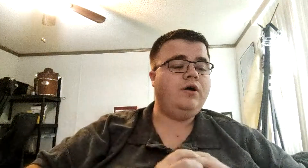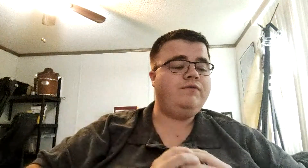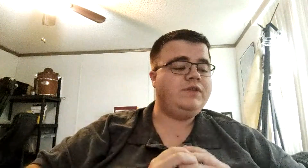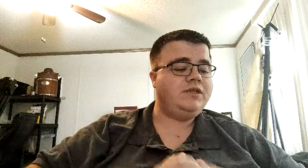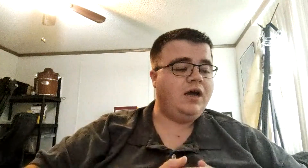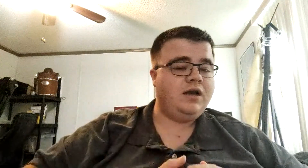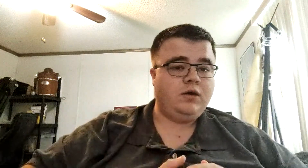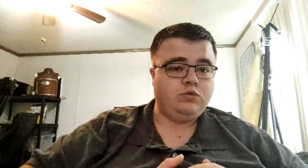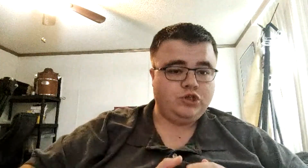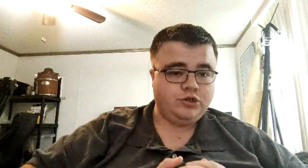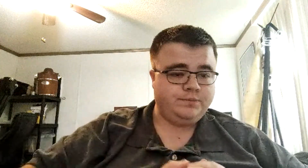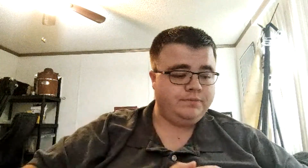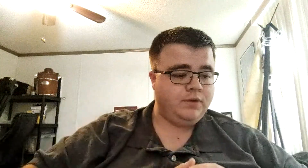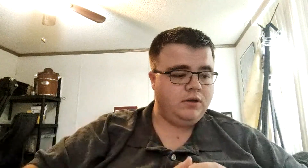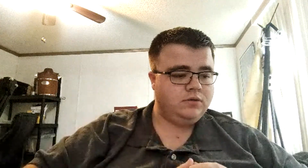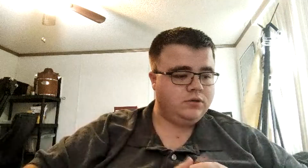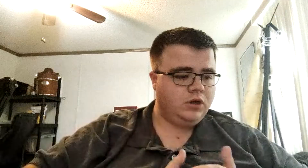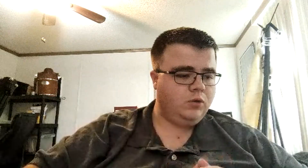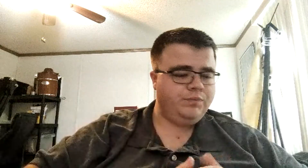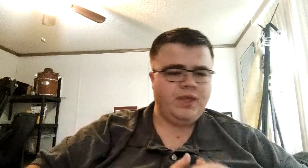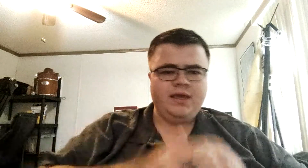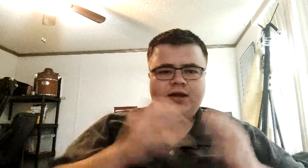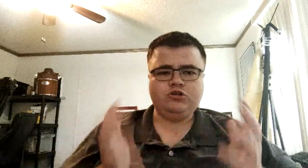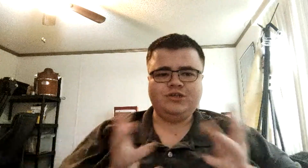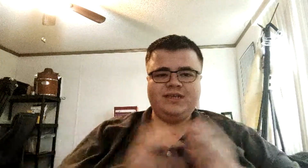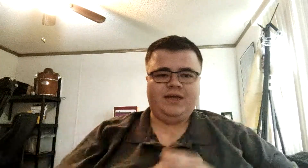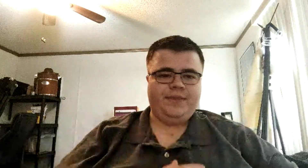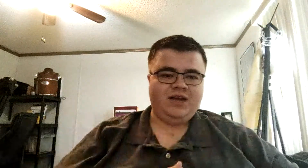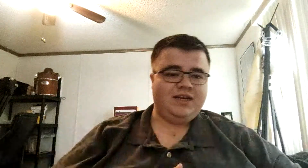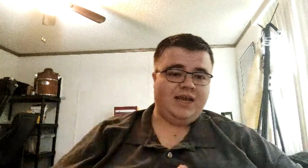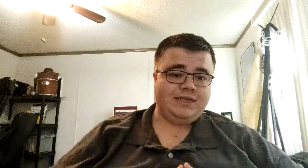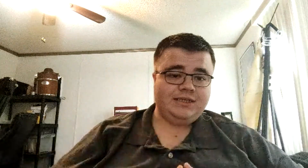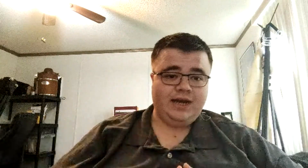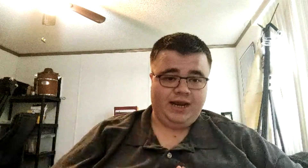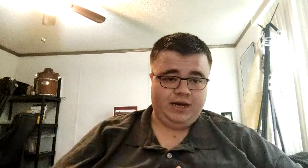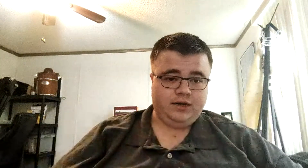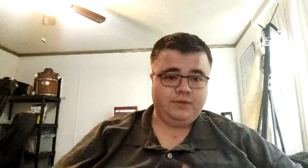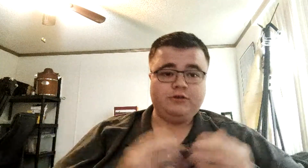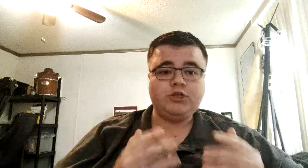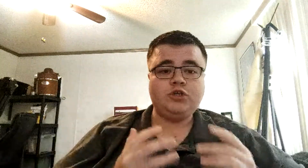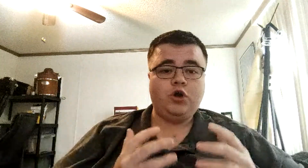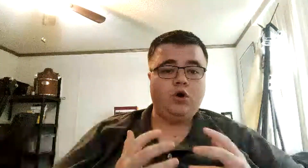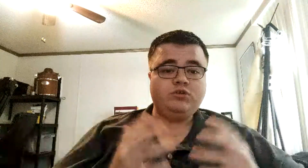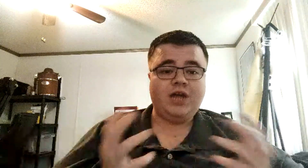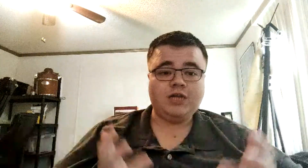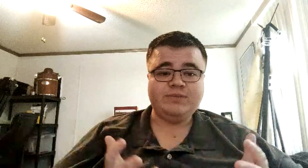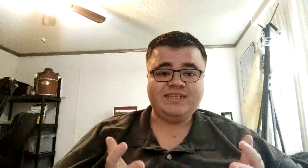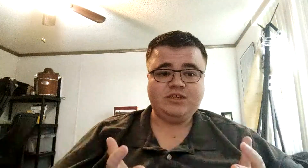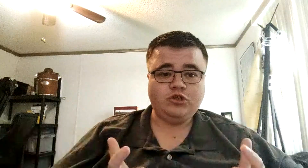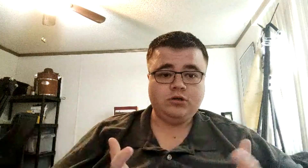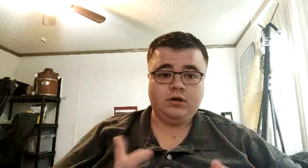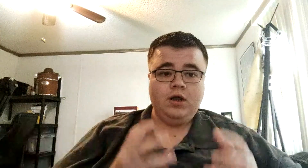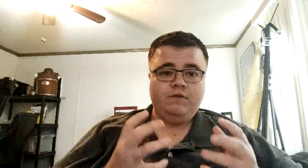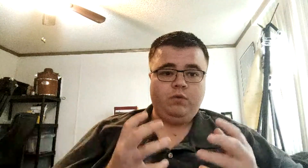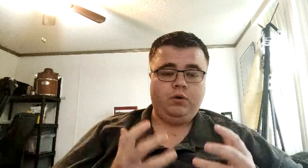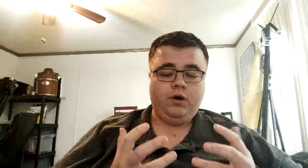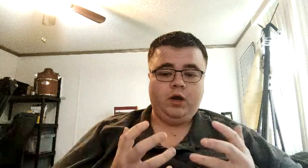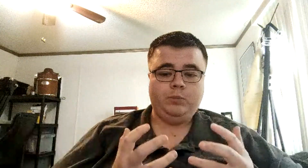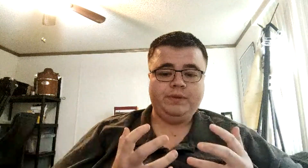the sign language. So, I understand that in 1880, there was no documentation for helping the